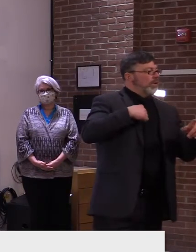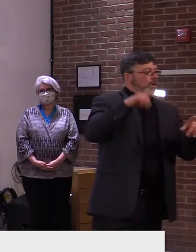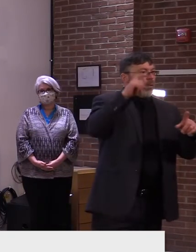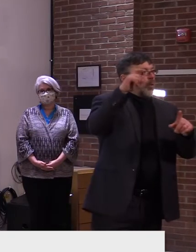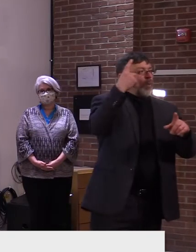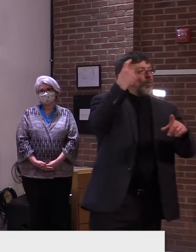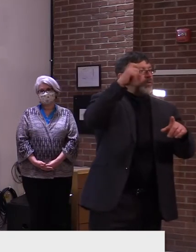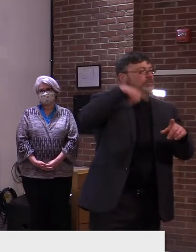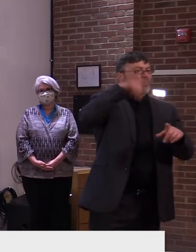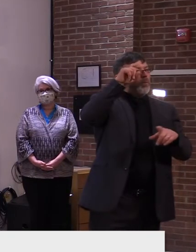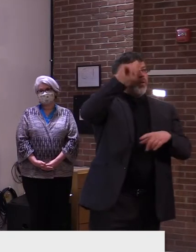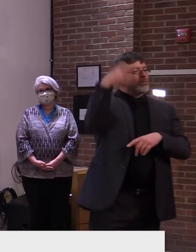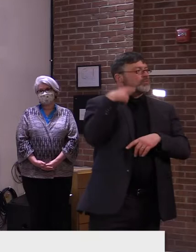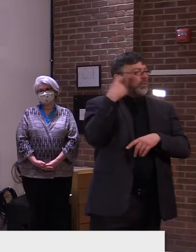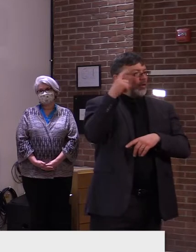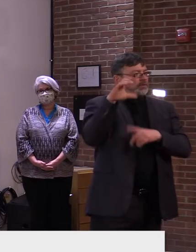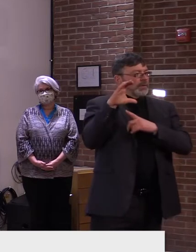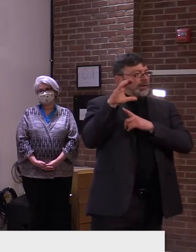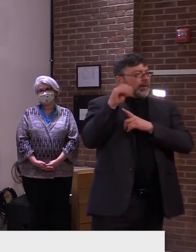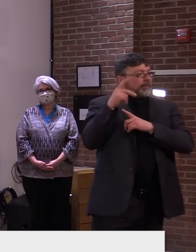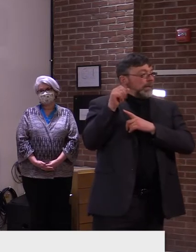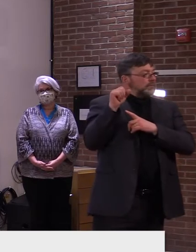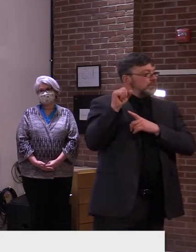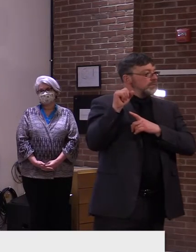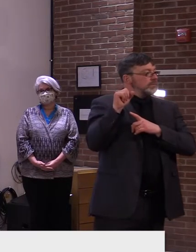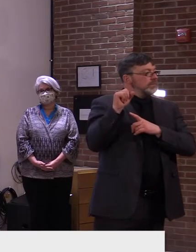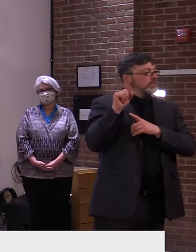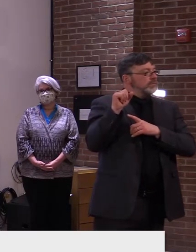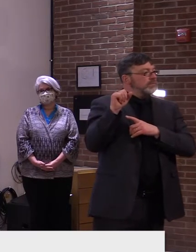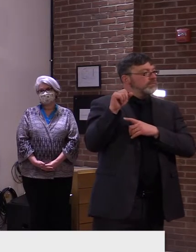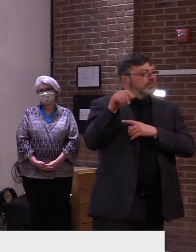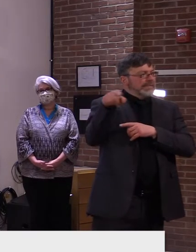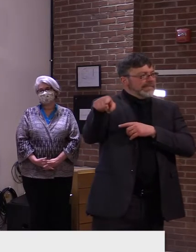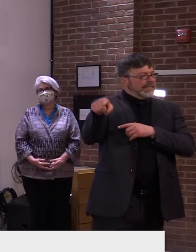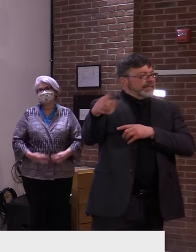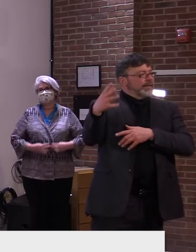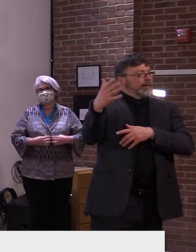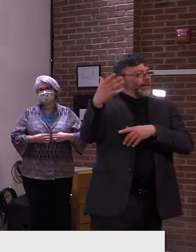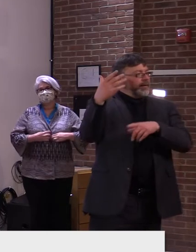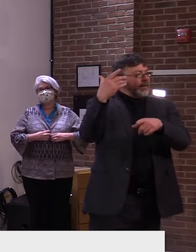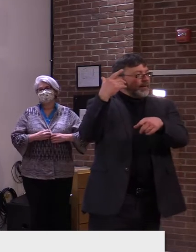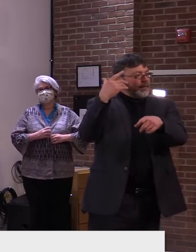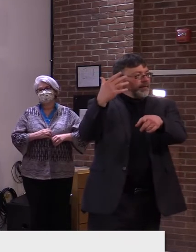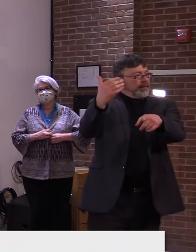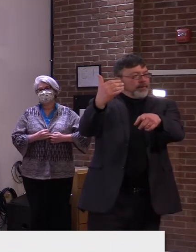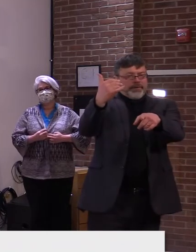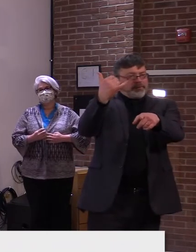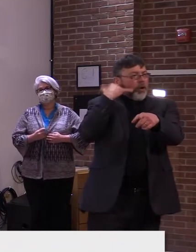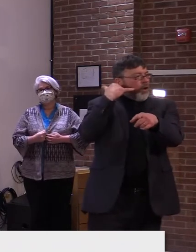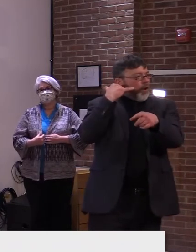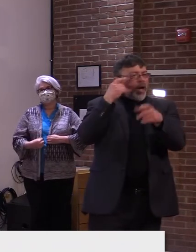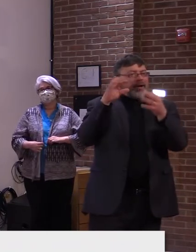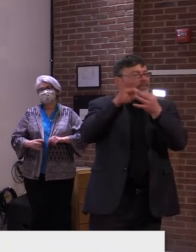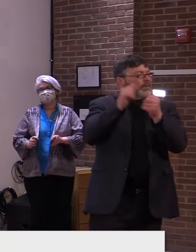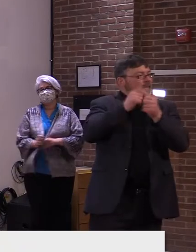Yes, we got a call from a salon owner wanting to know when those businesses could see their capacities increase.